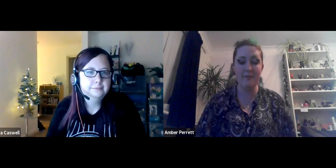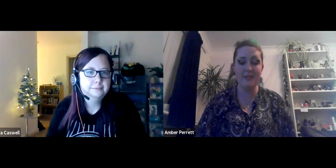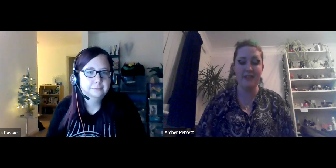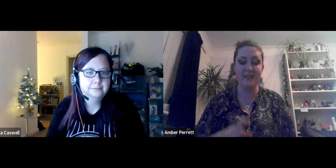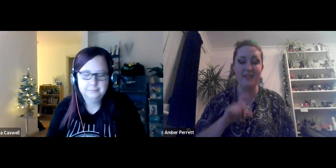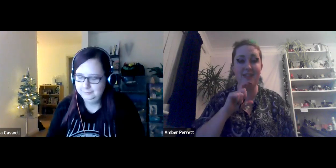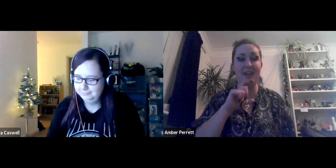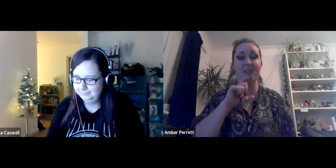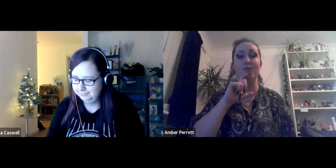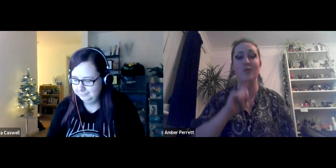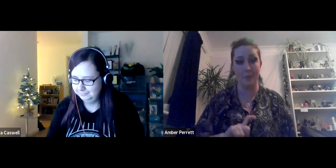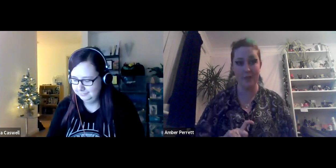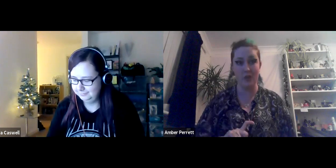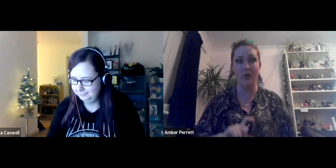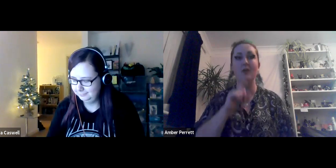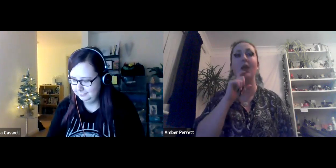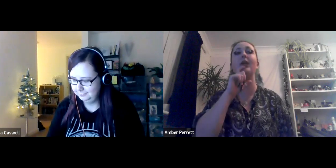Gobsmacked is C, drop the jaw, like